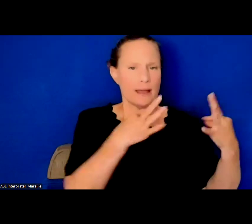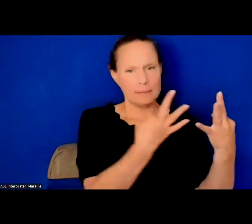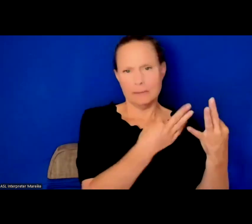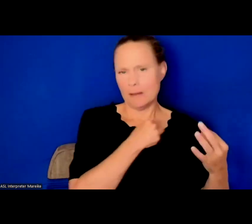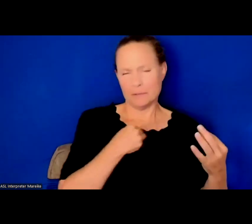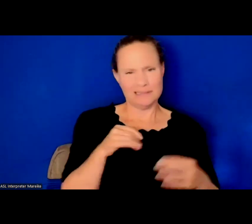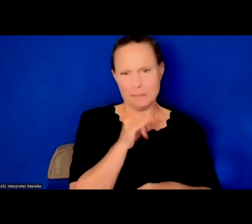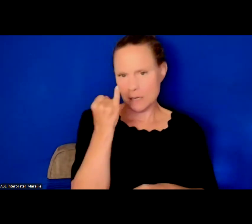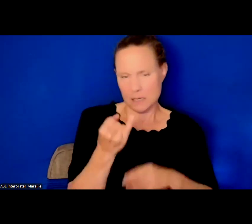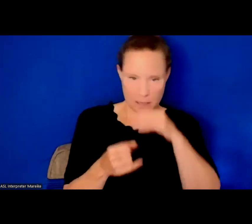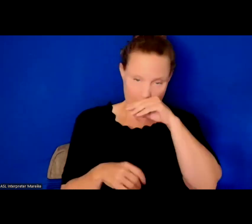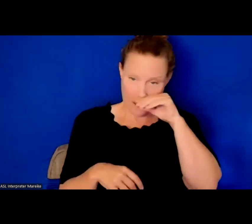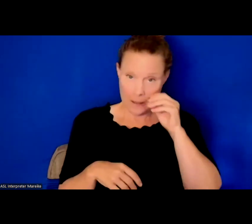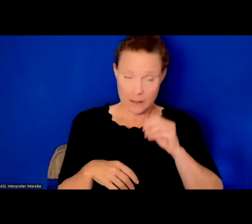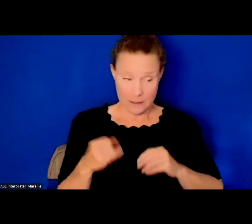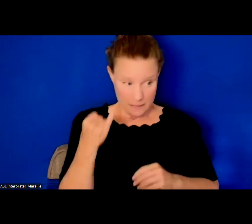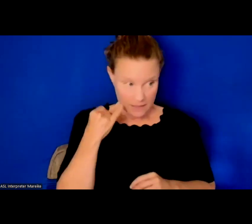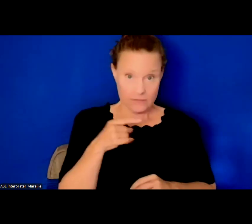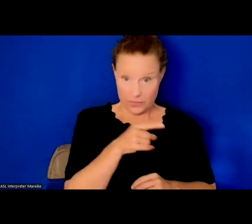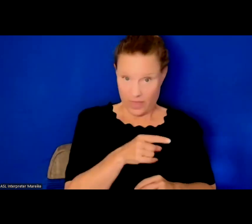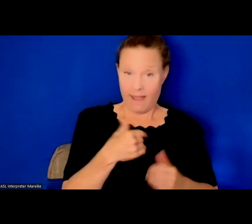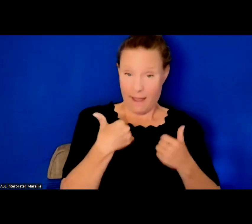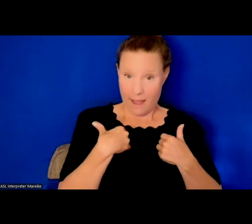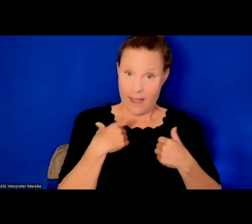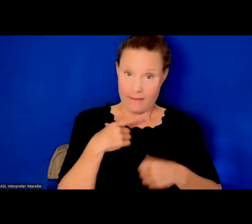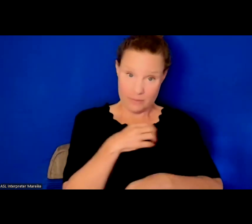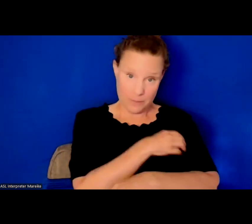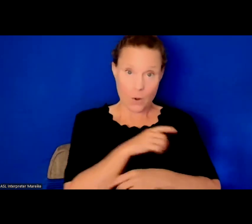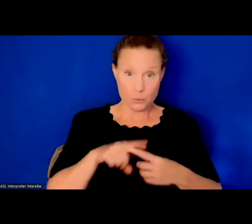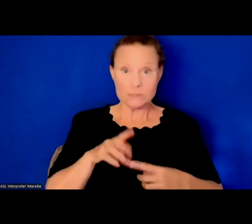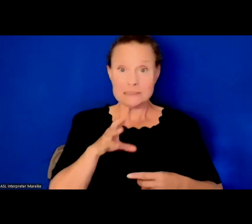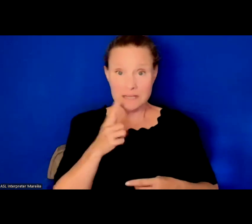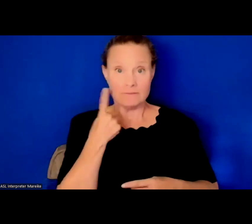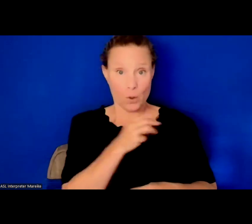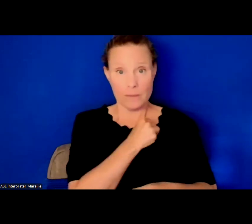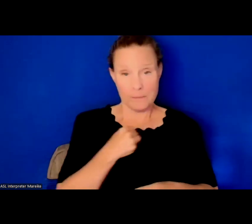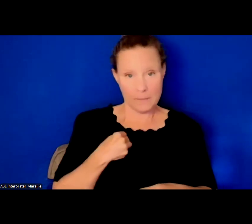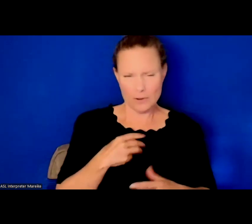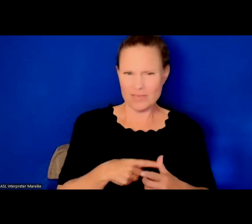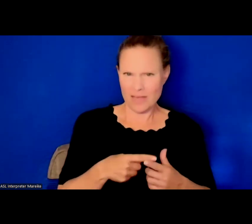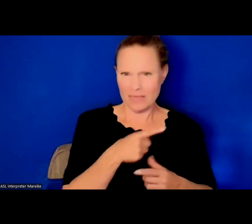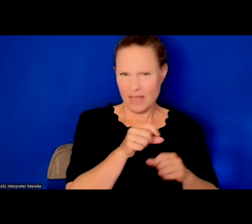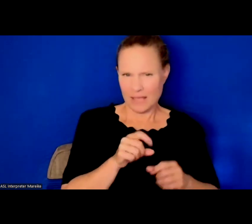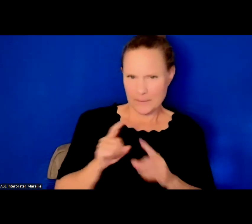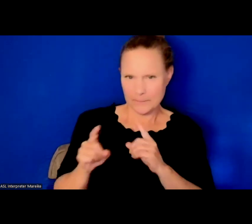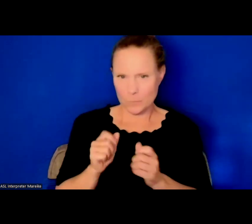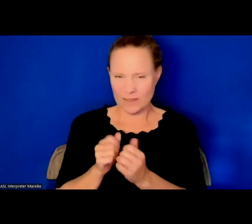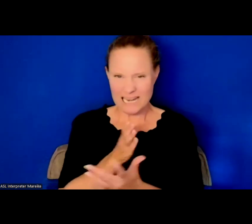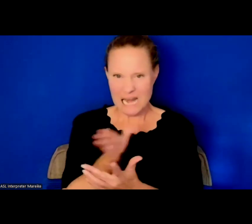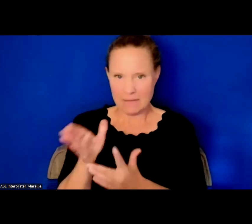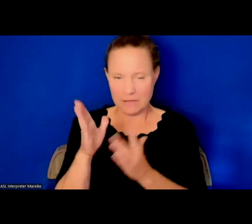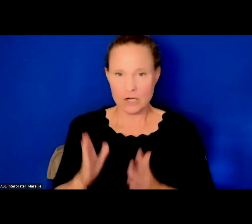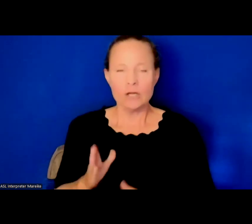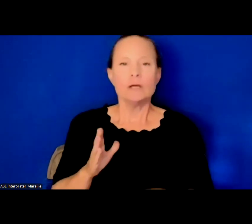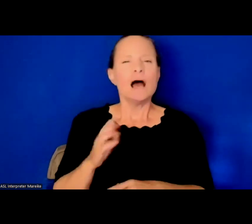the executive, they can speak for the member. I think the question is more about the person does